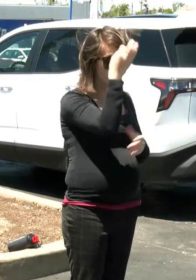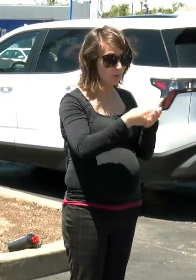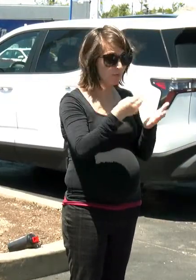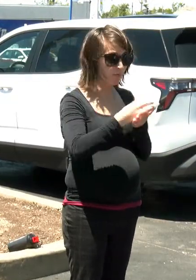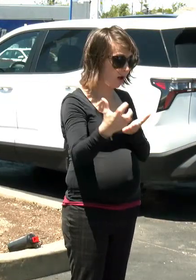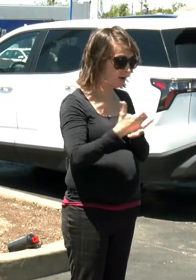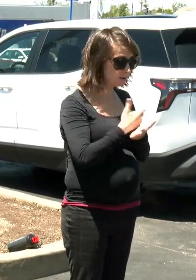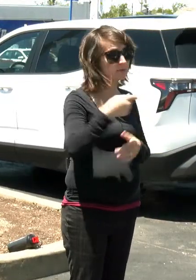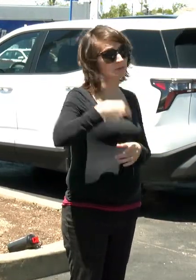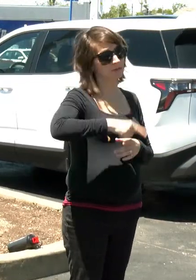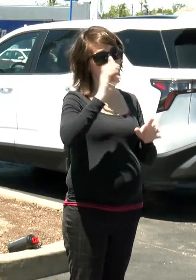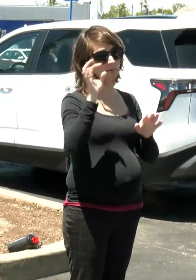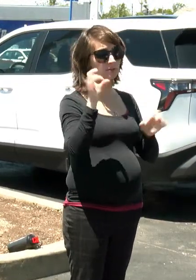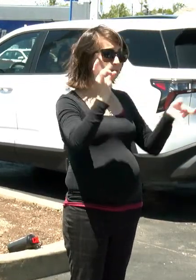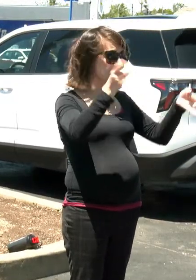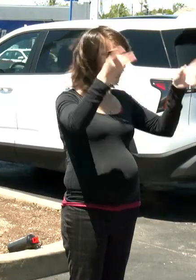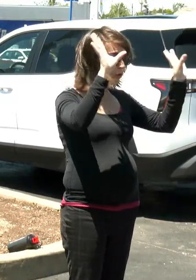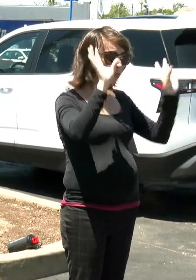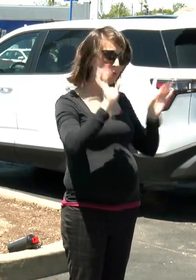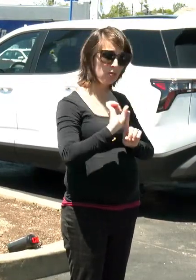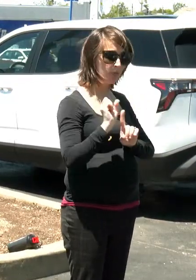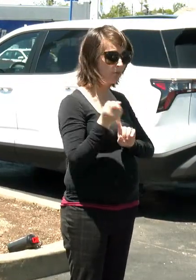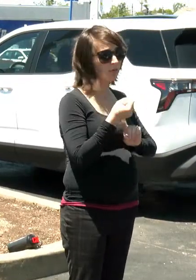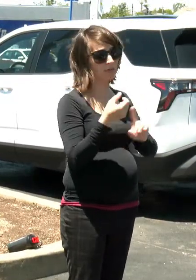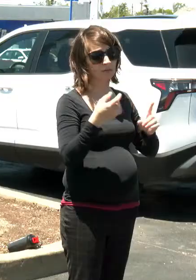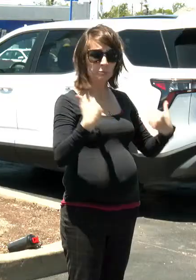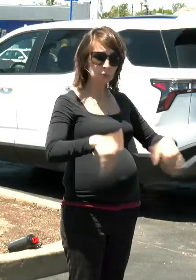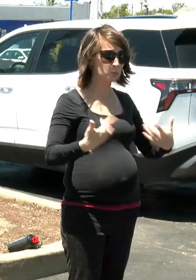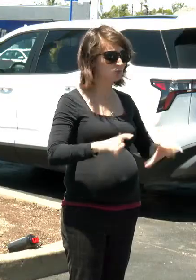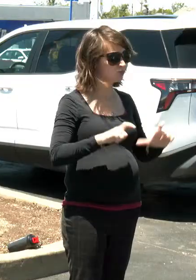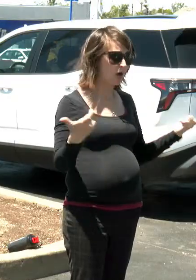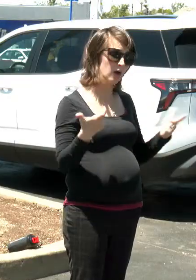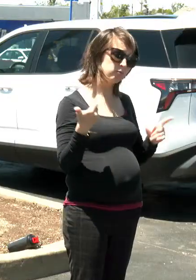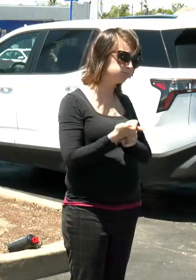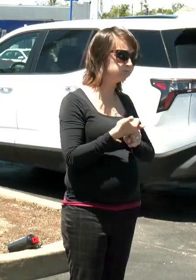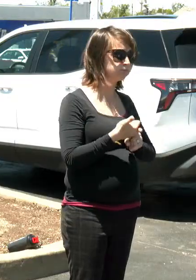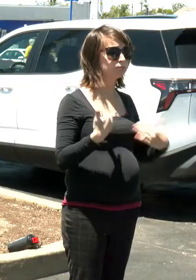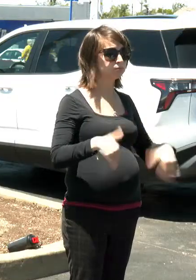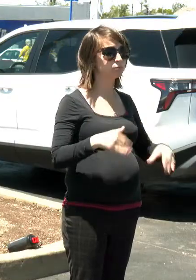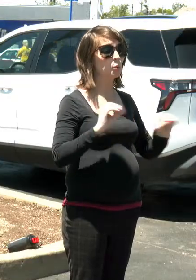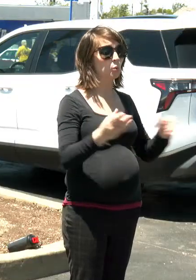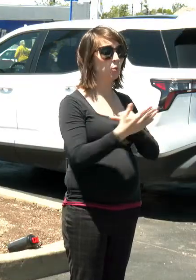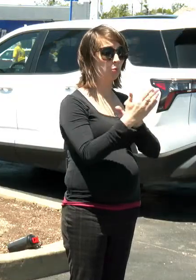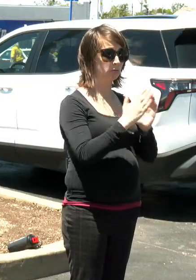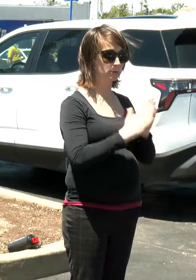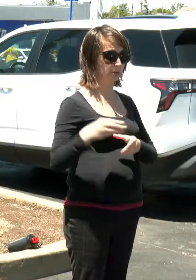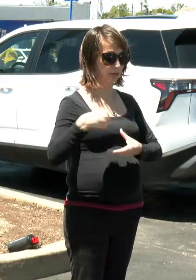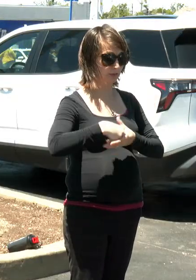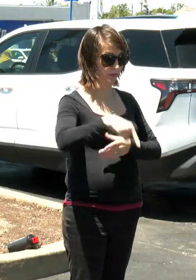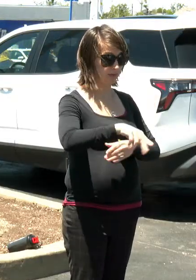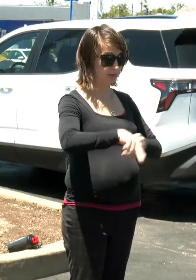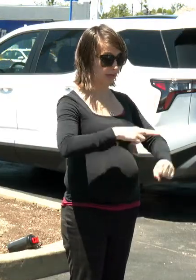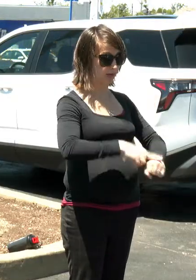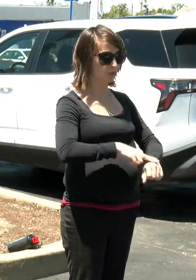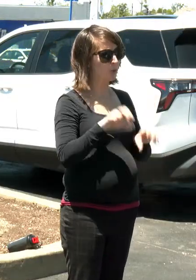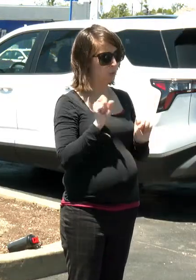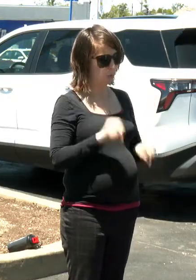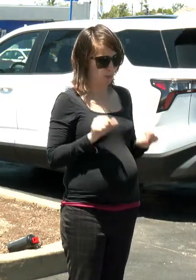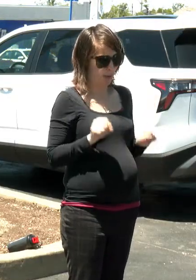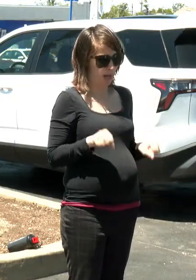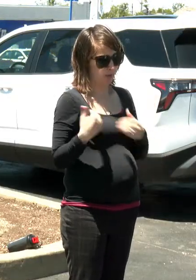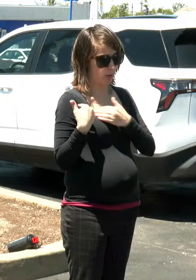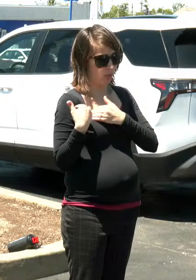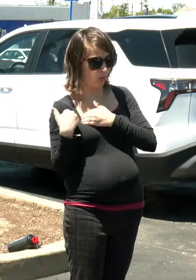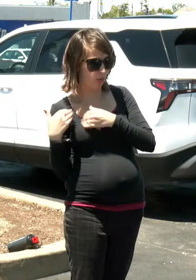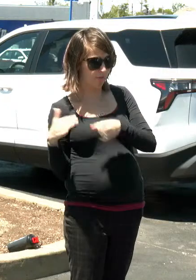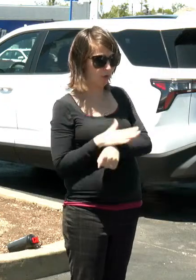This disaster is of massive scale, and no city in the nation can possibly shoulder this